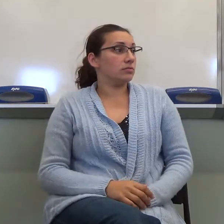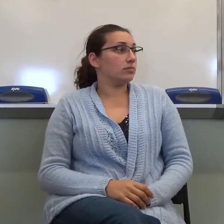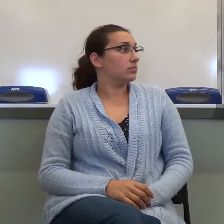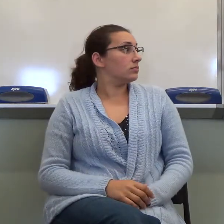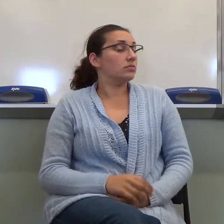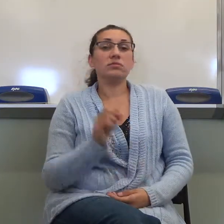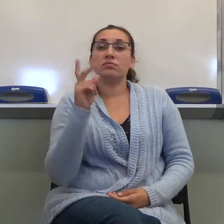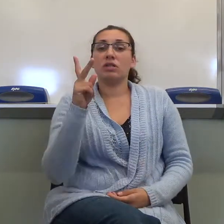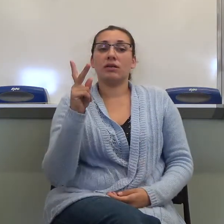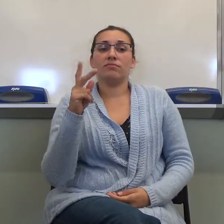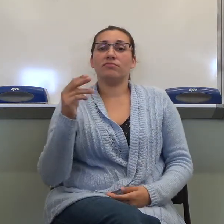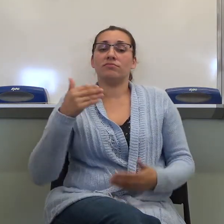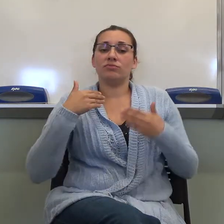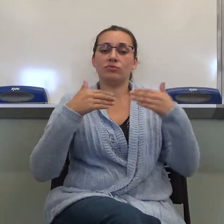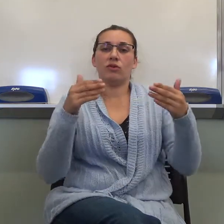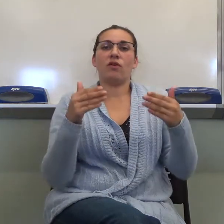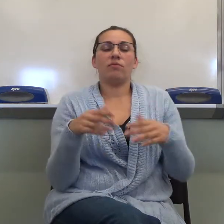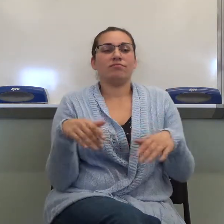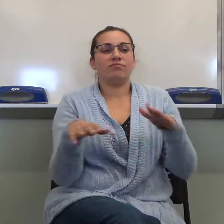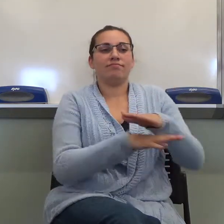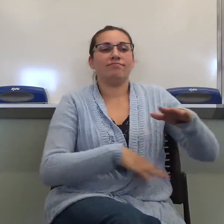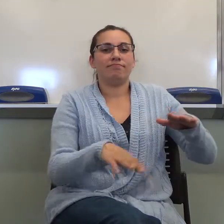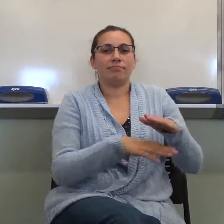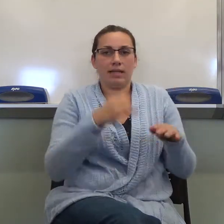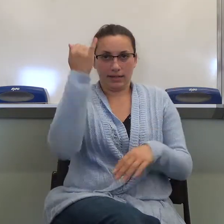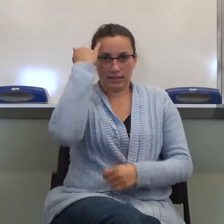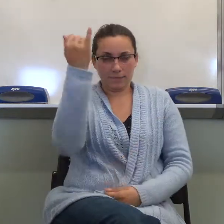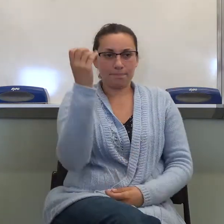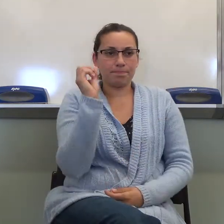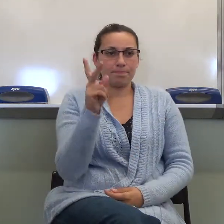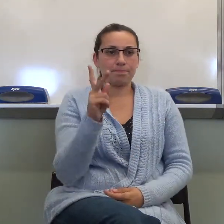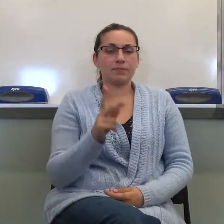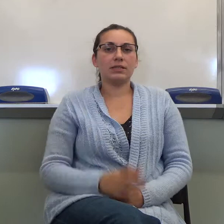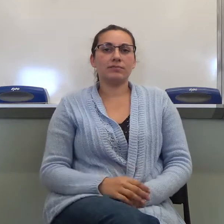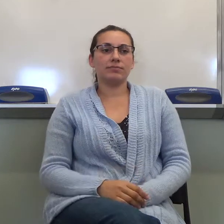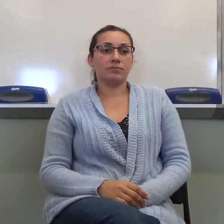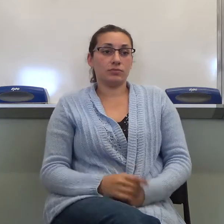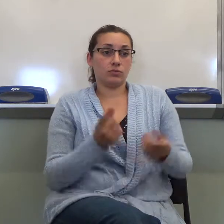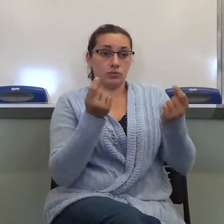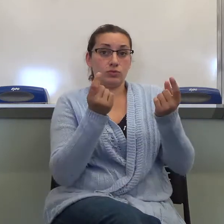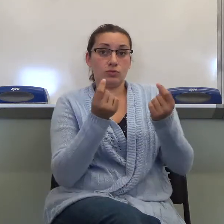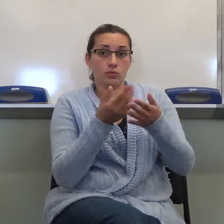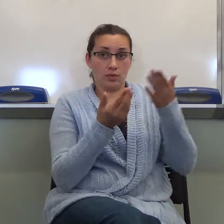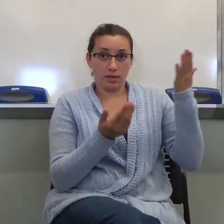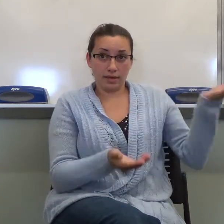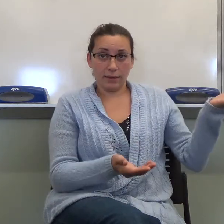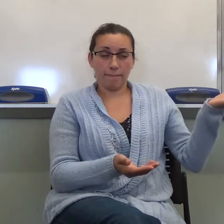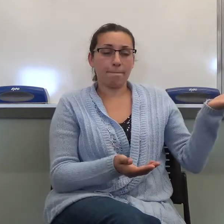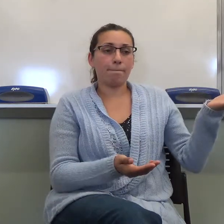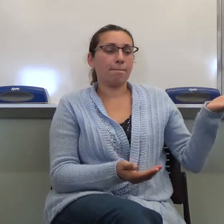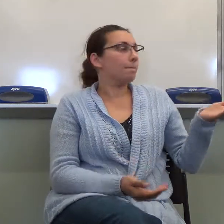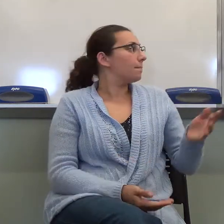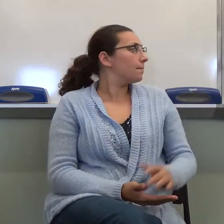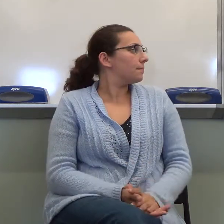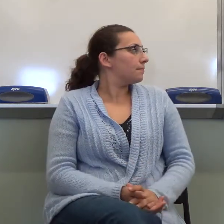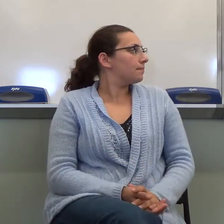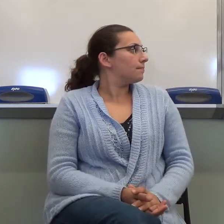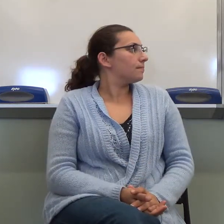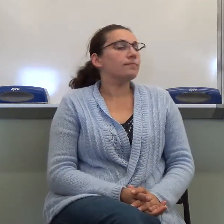Okay, these are basic ideas. What they're going to let us do is find an eraser.